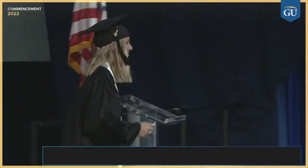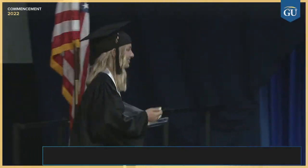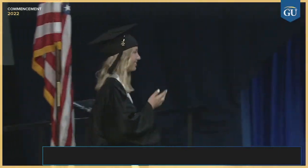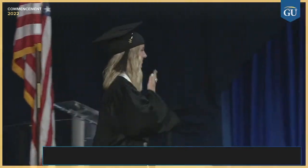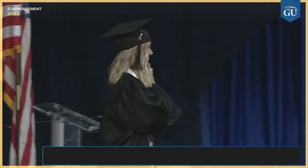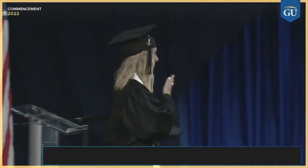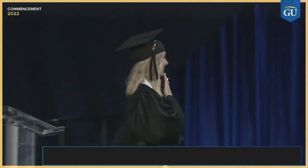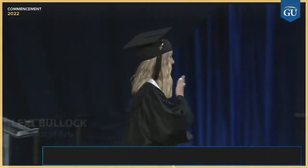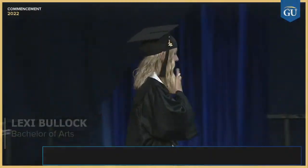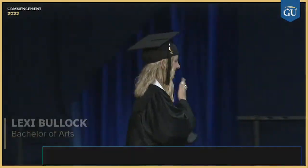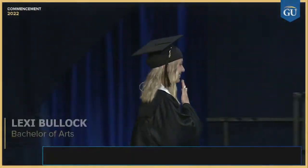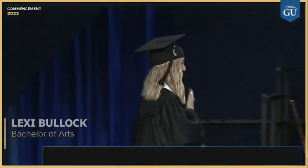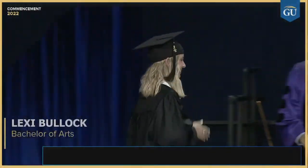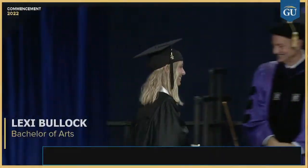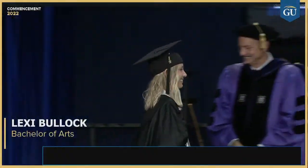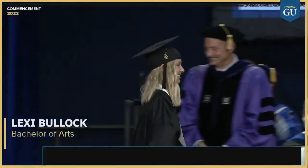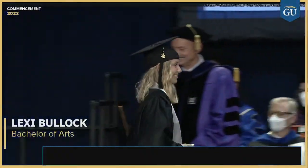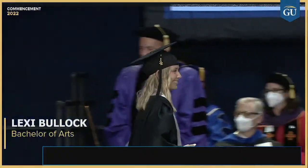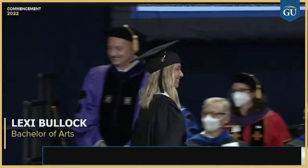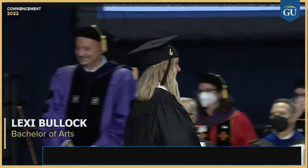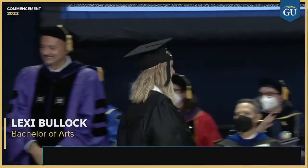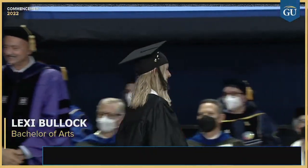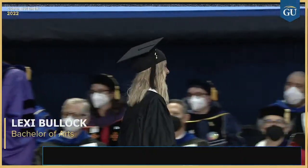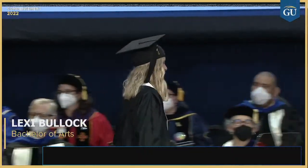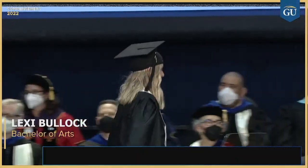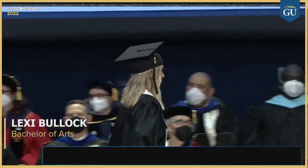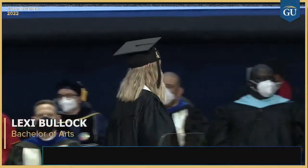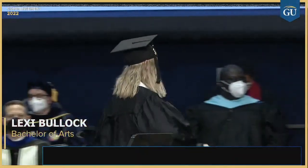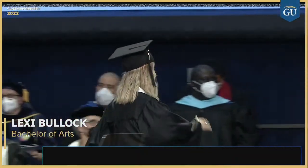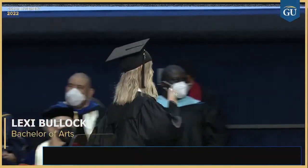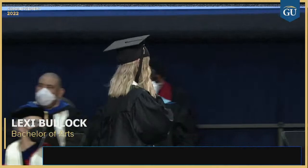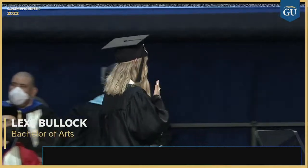Lexi Bullock, Bachelor of Arts.